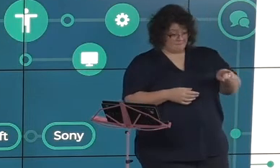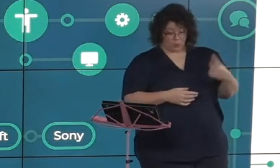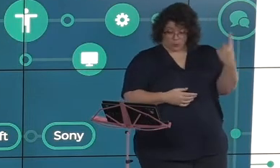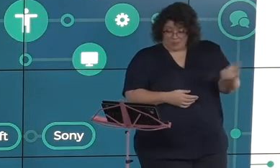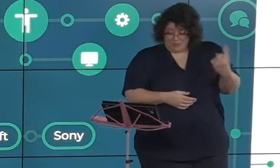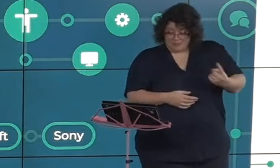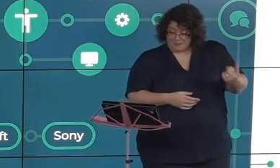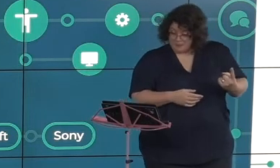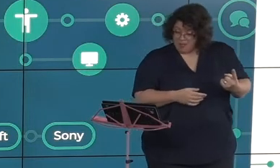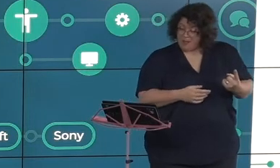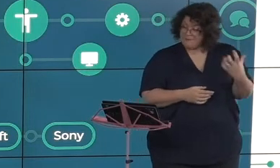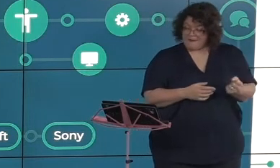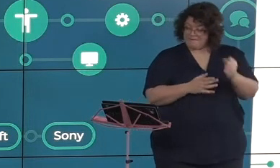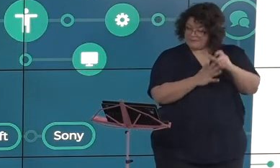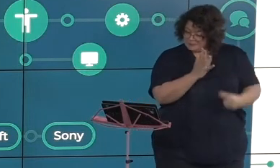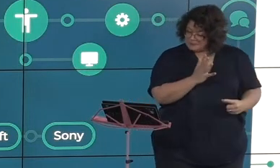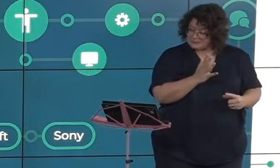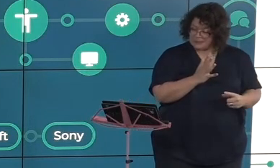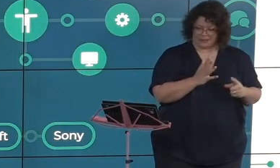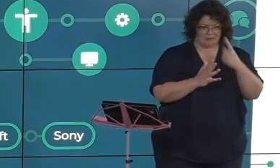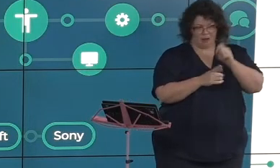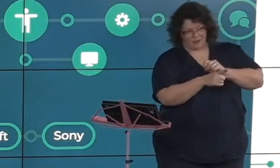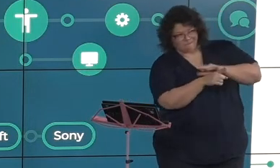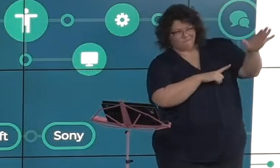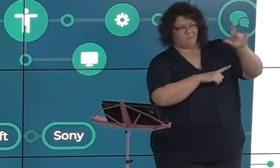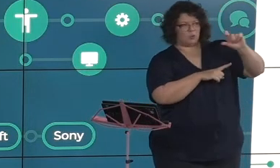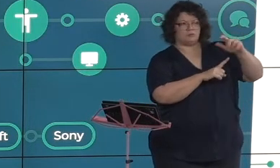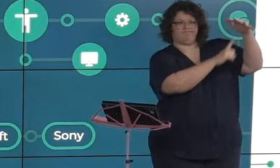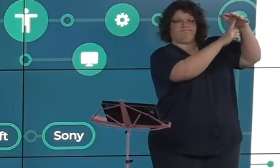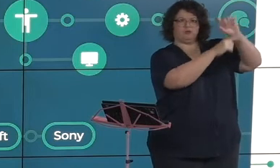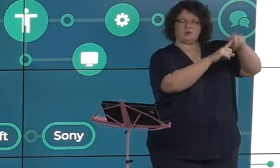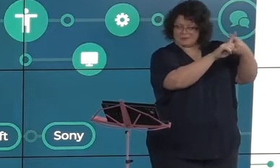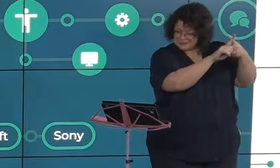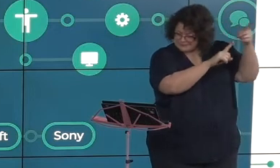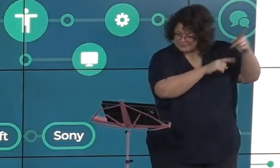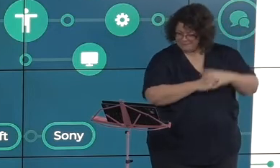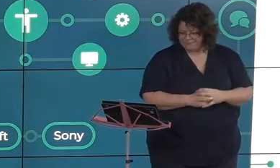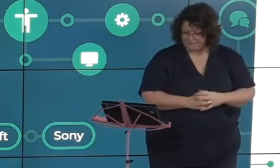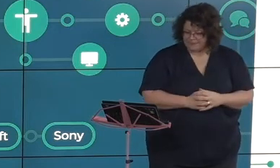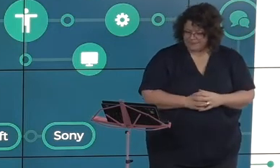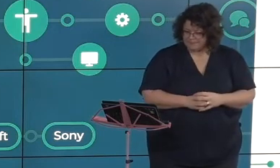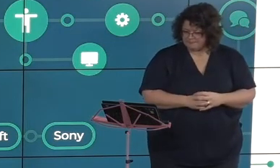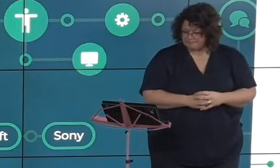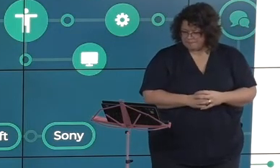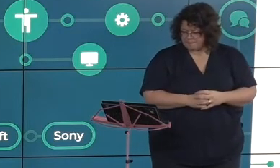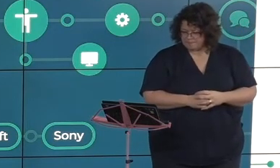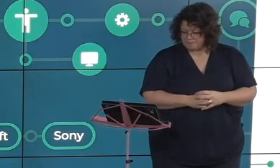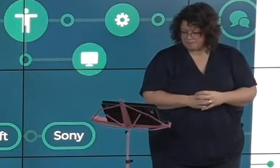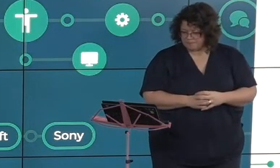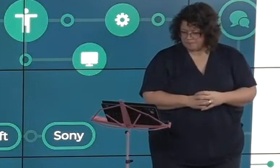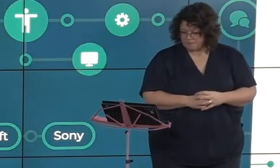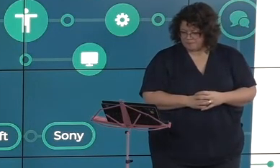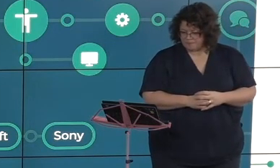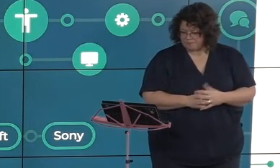because technology is phenomenal. But without that heart, remember our connection, and let's use the power